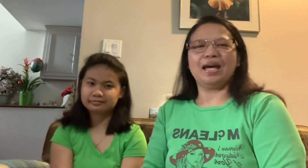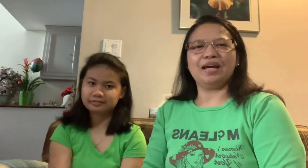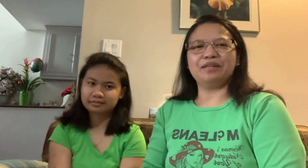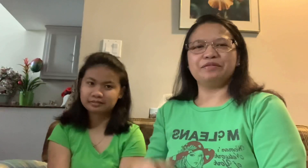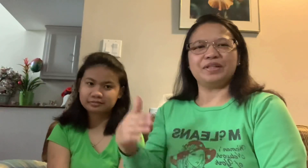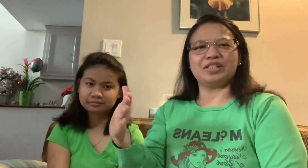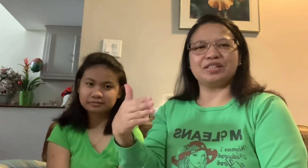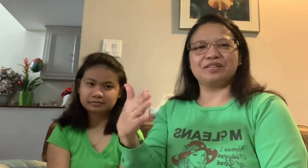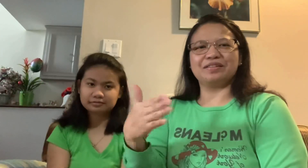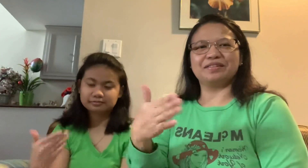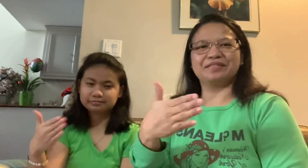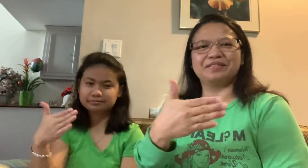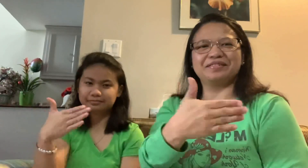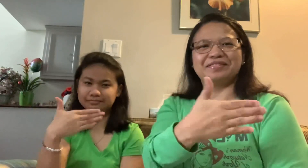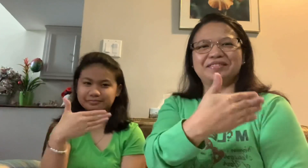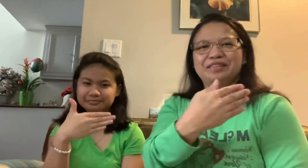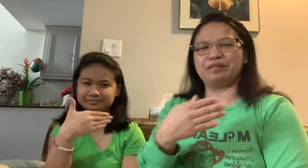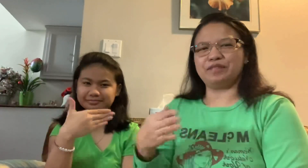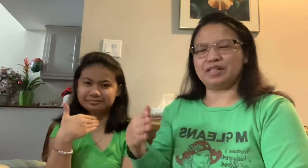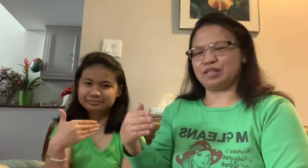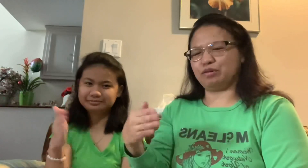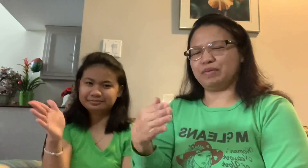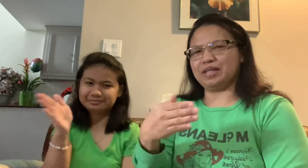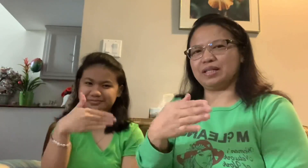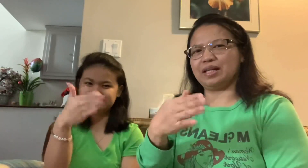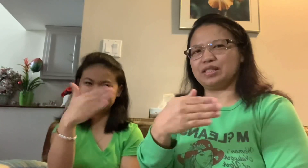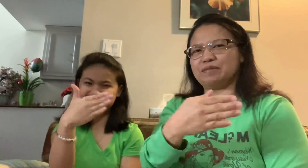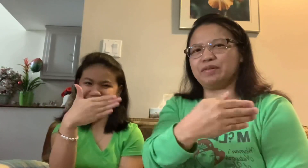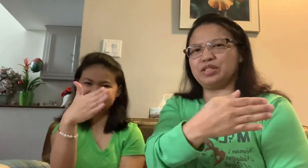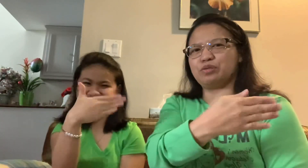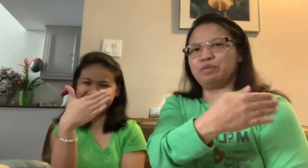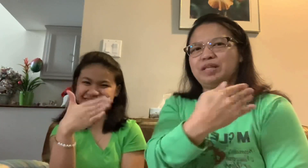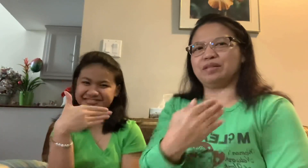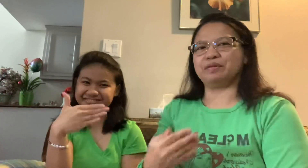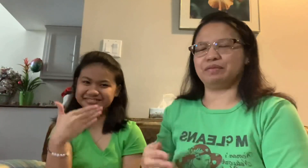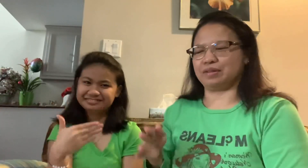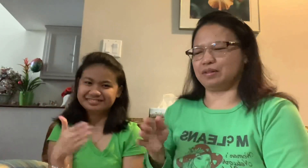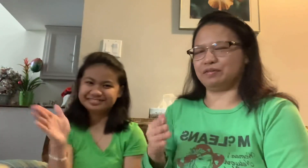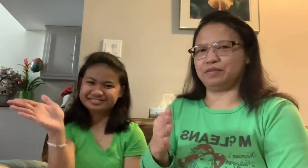And fish. The fish is swimming, like fish swimming in the river. Fish.